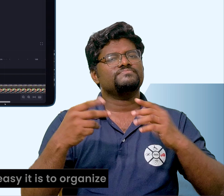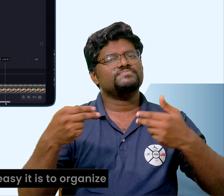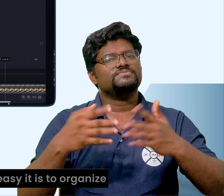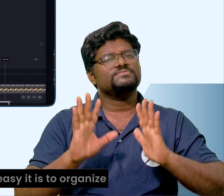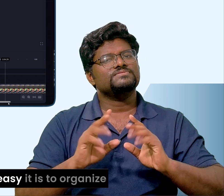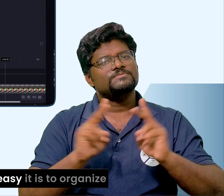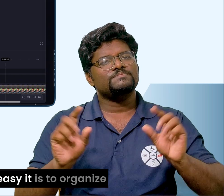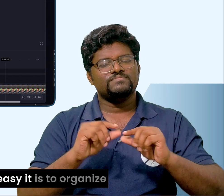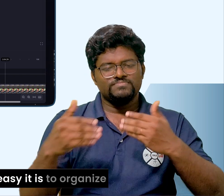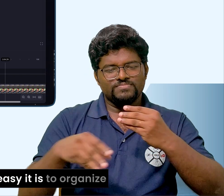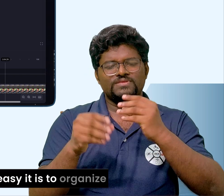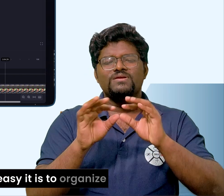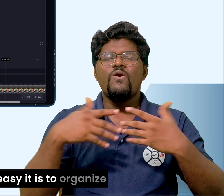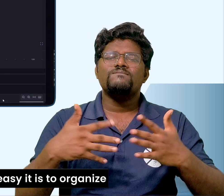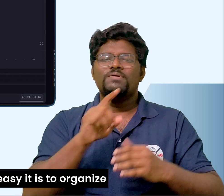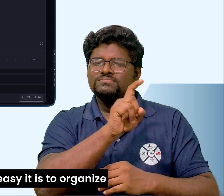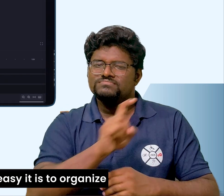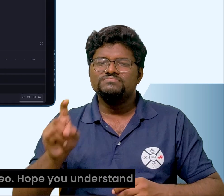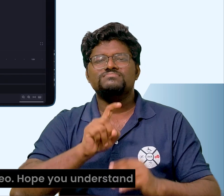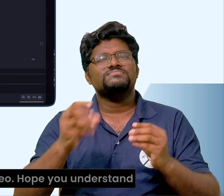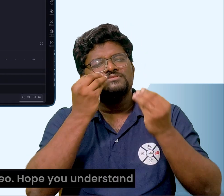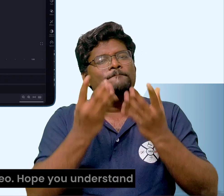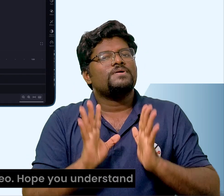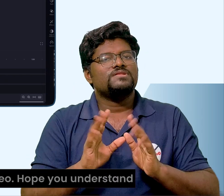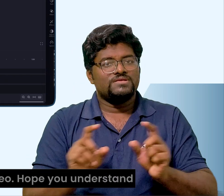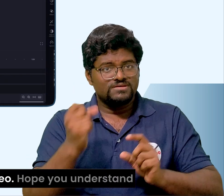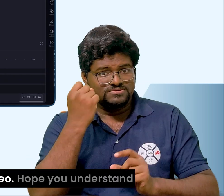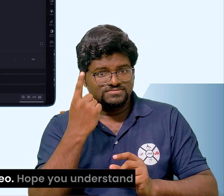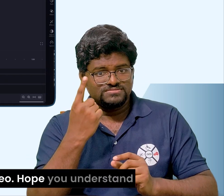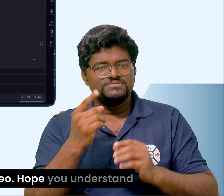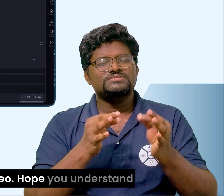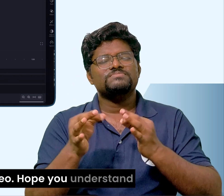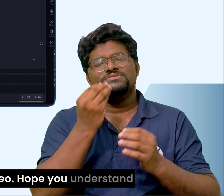This shows how easy it is to organize and improve your video. Hope you understand.